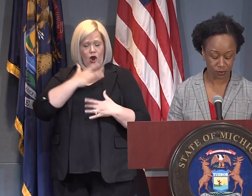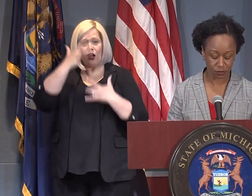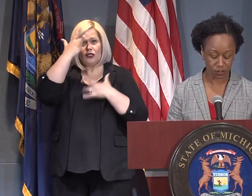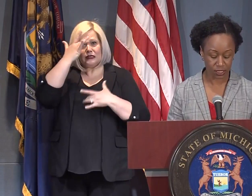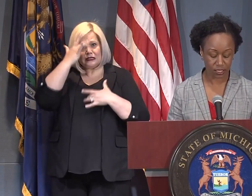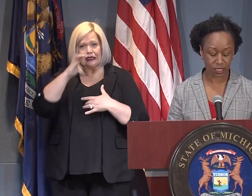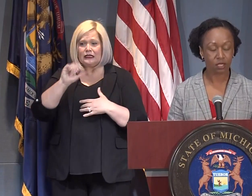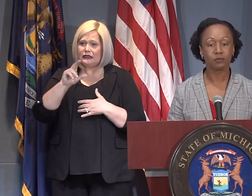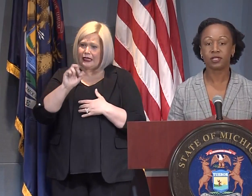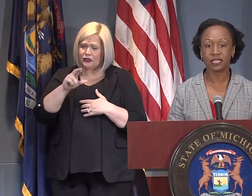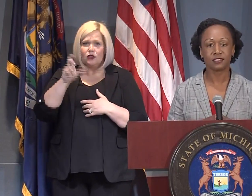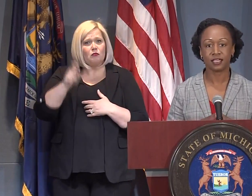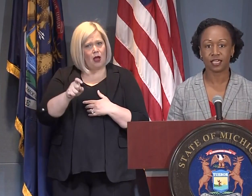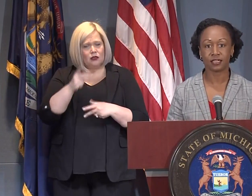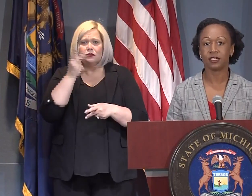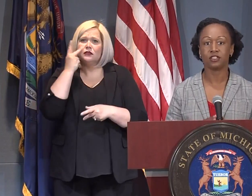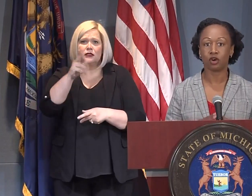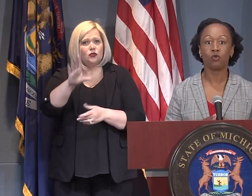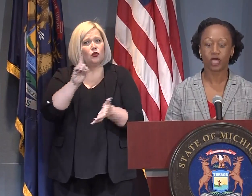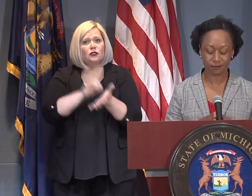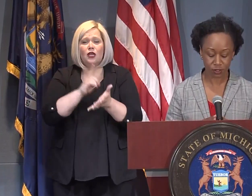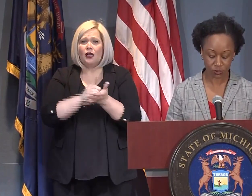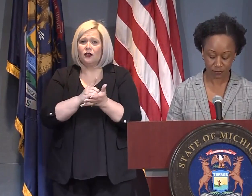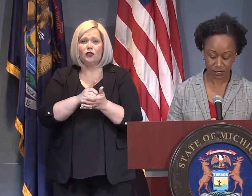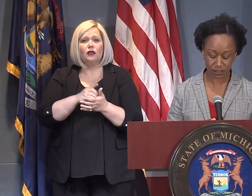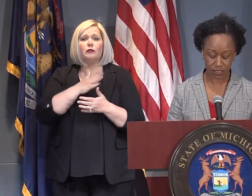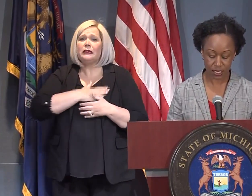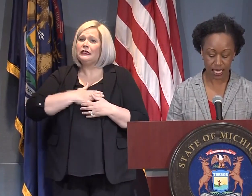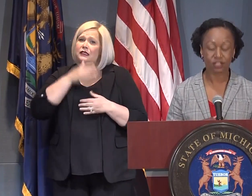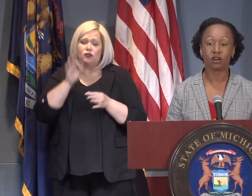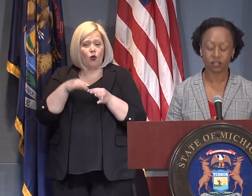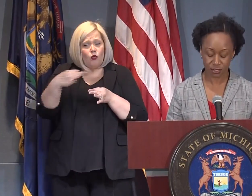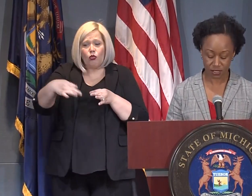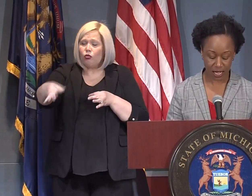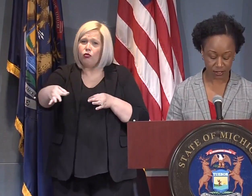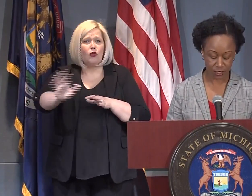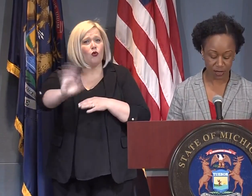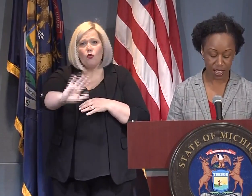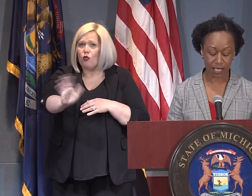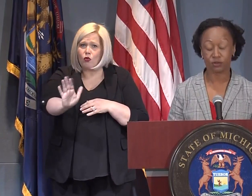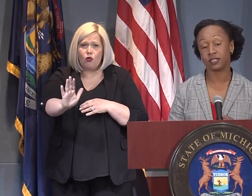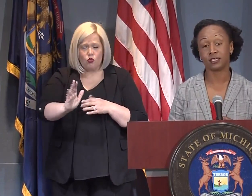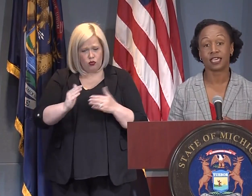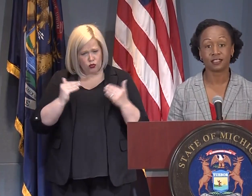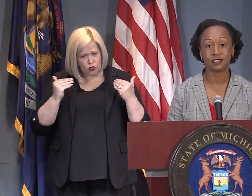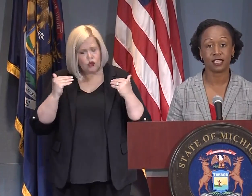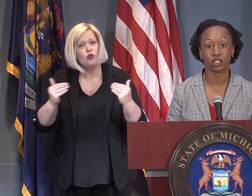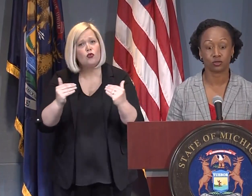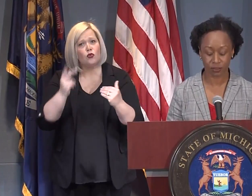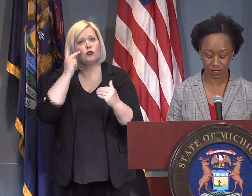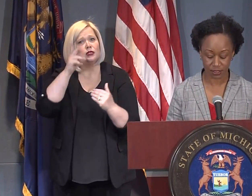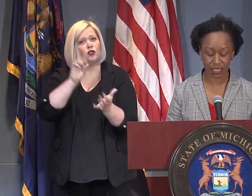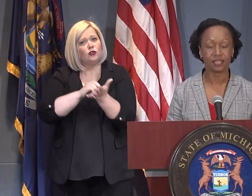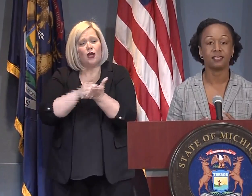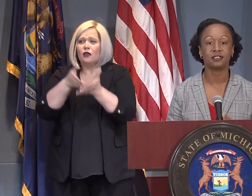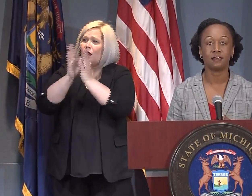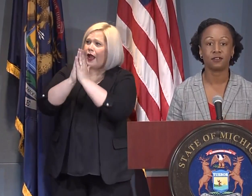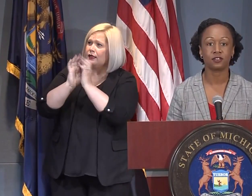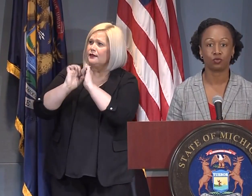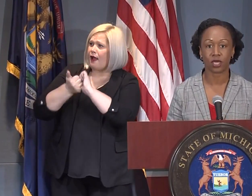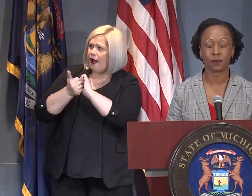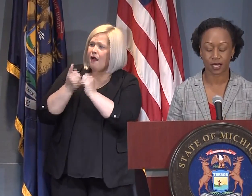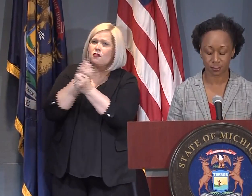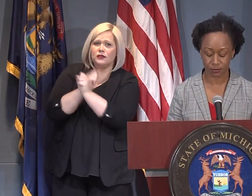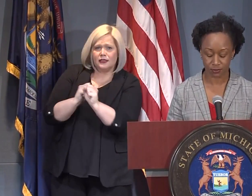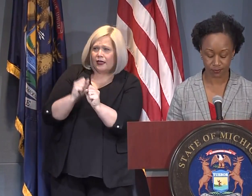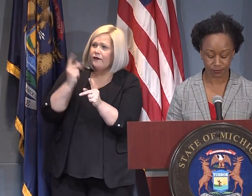move forward. Please, again, don't wait for treatment, and talk to your doctor about how you can get testing and treatment in the